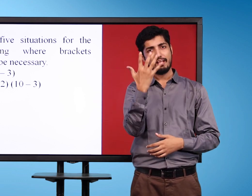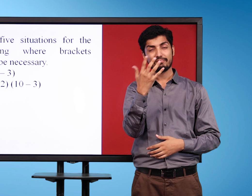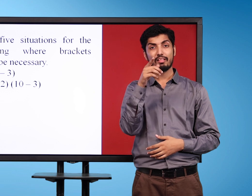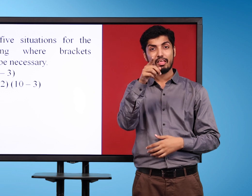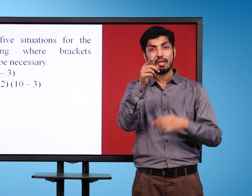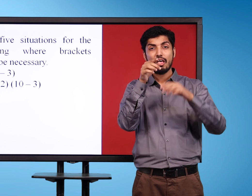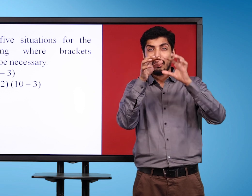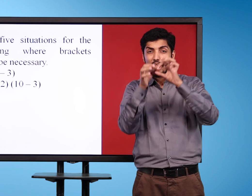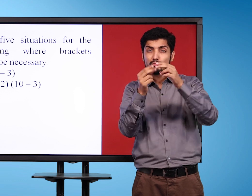necessary.